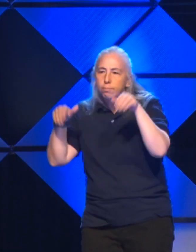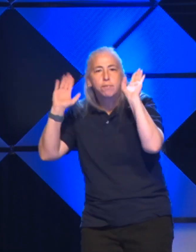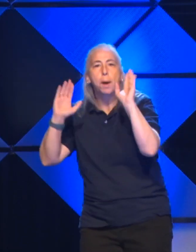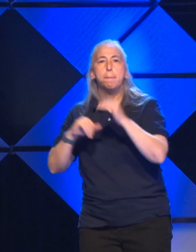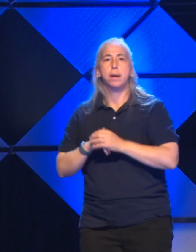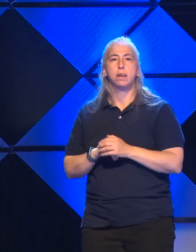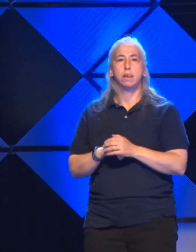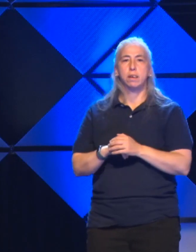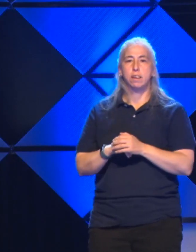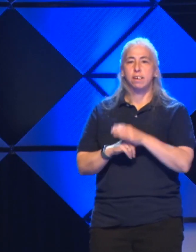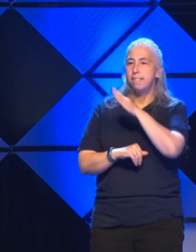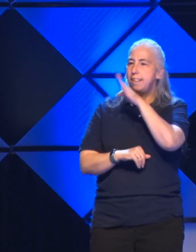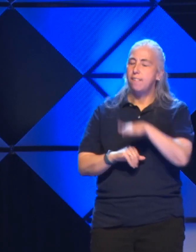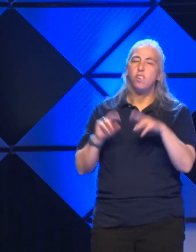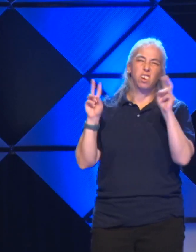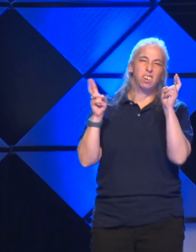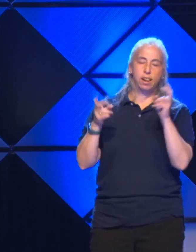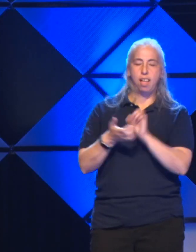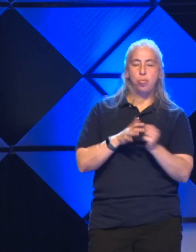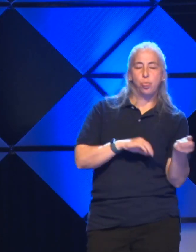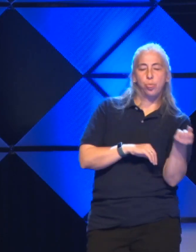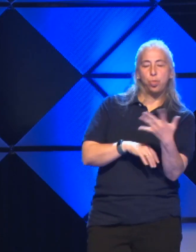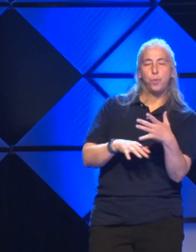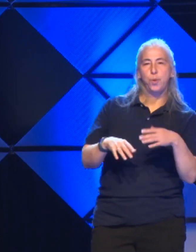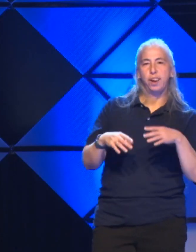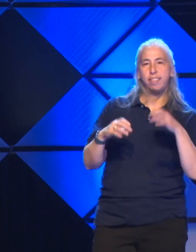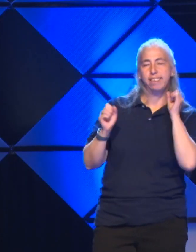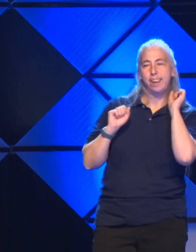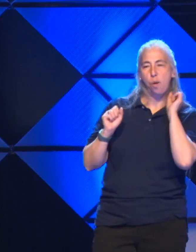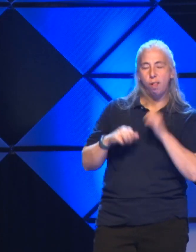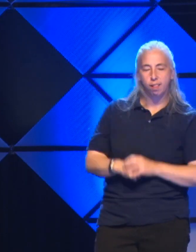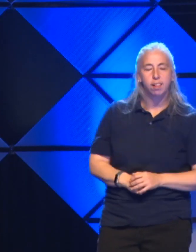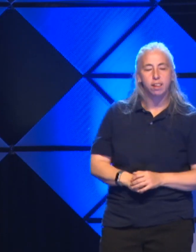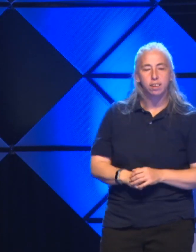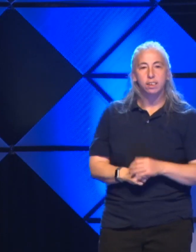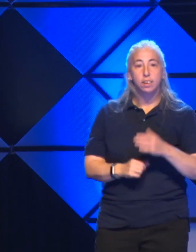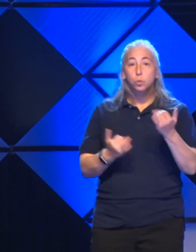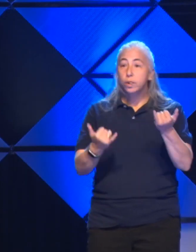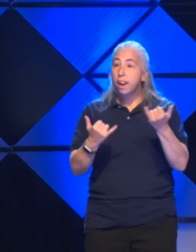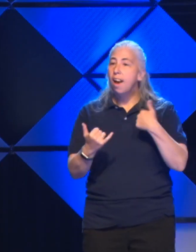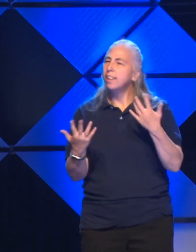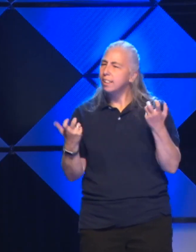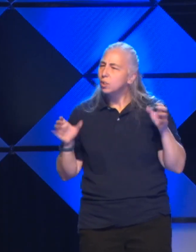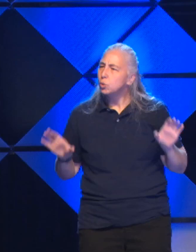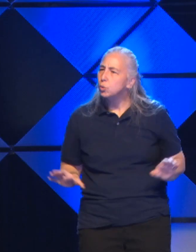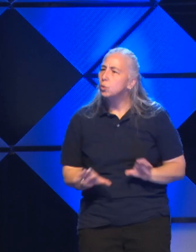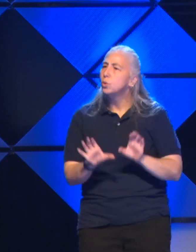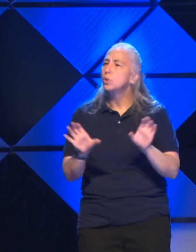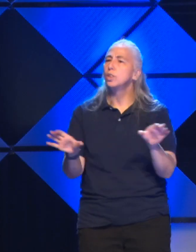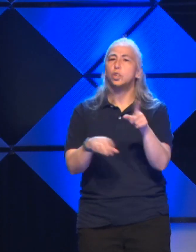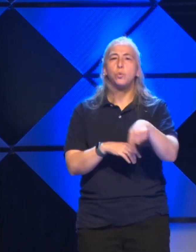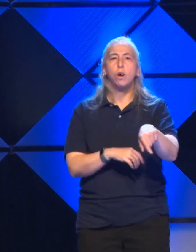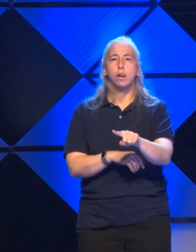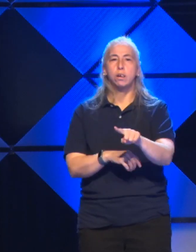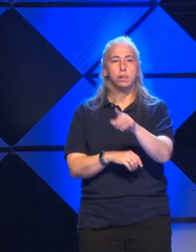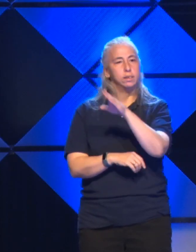the tower. And that's what I encourage you today to do. Don't throw the